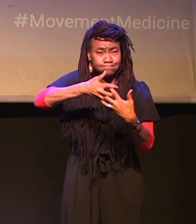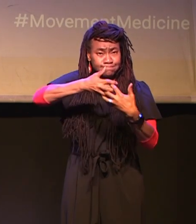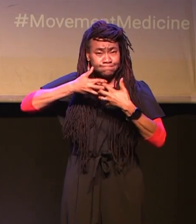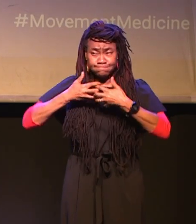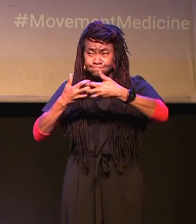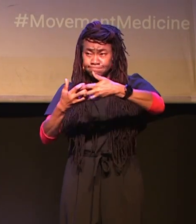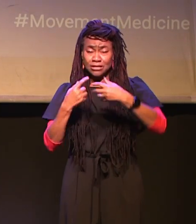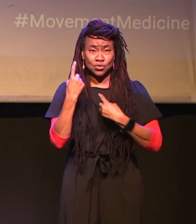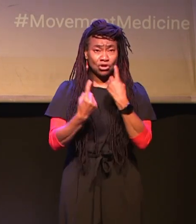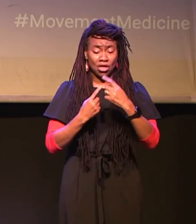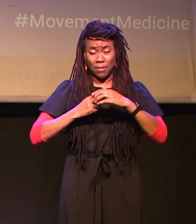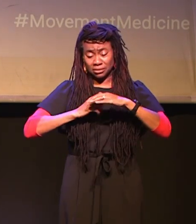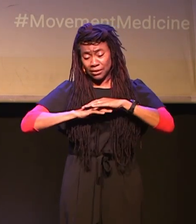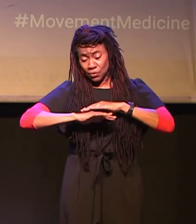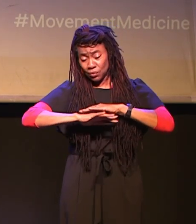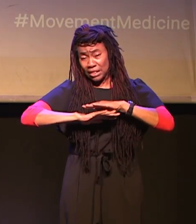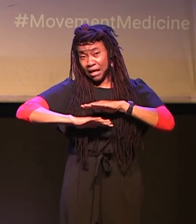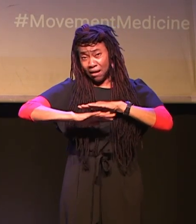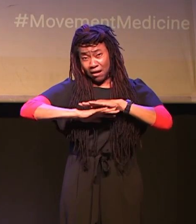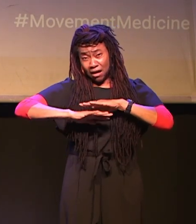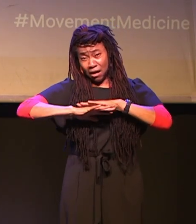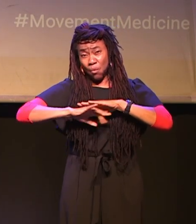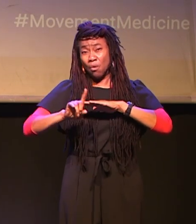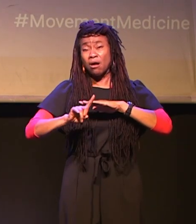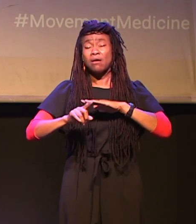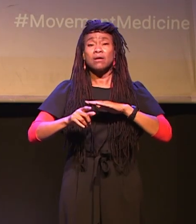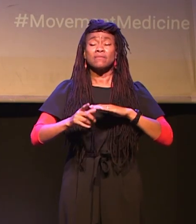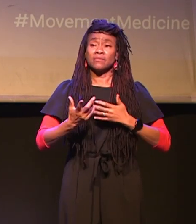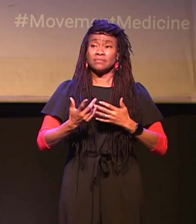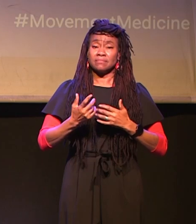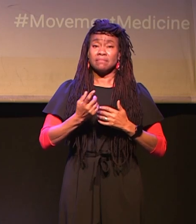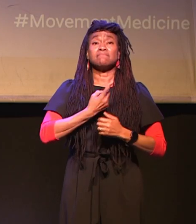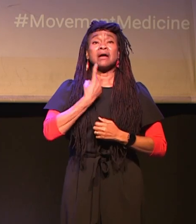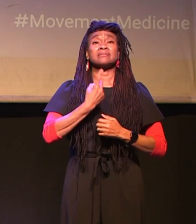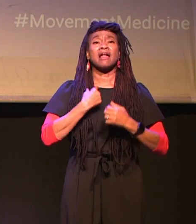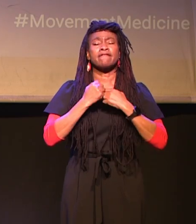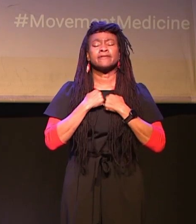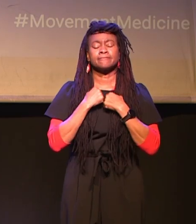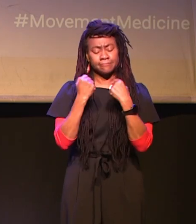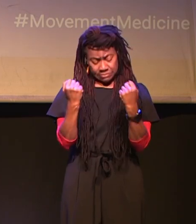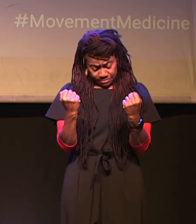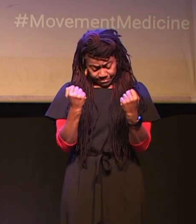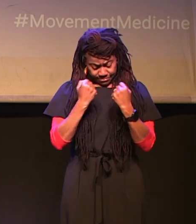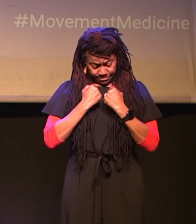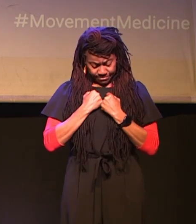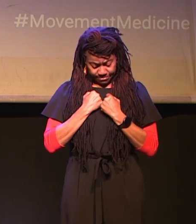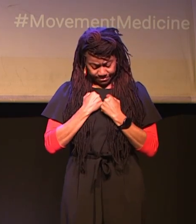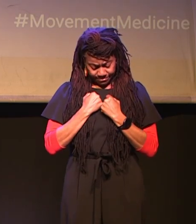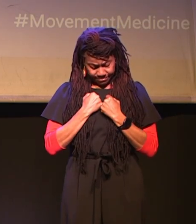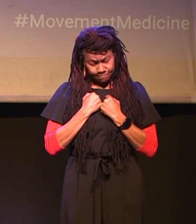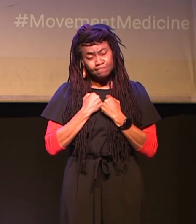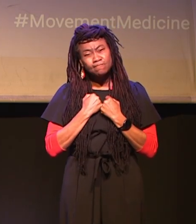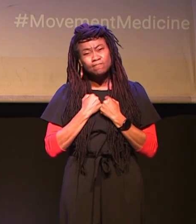interdependence. Because there's also a part of me in myself that I've cultivated that is actually not